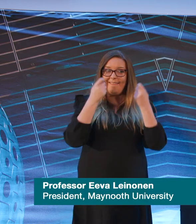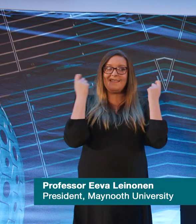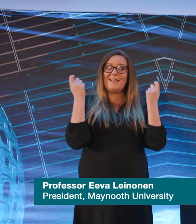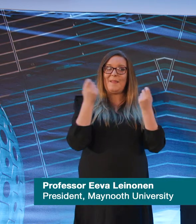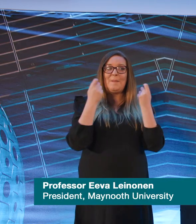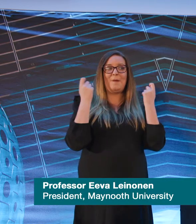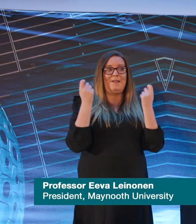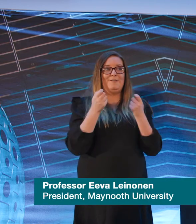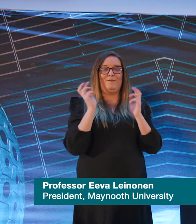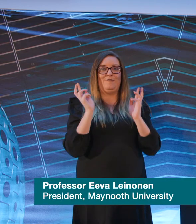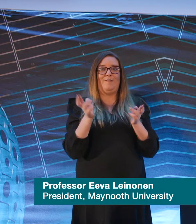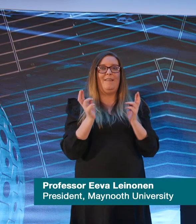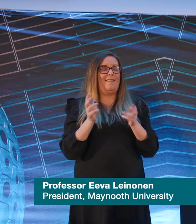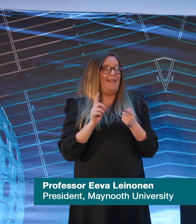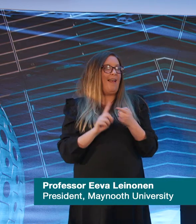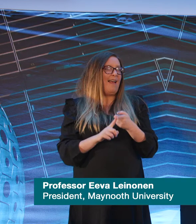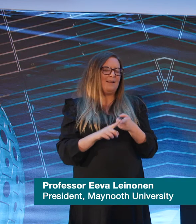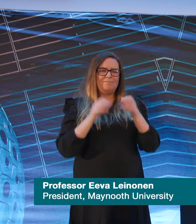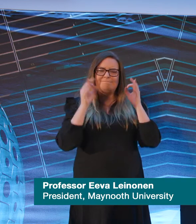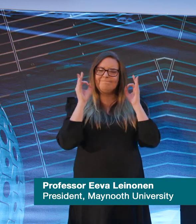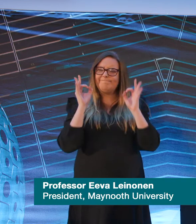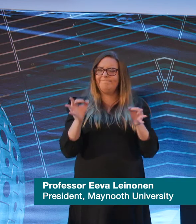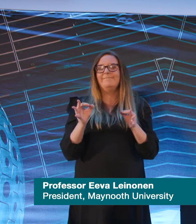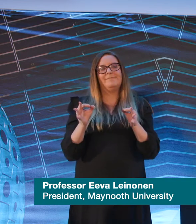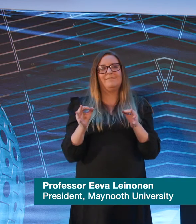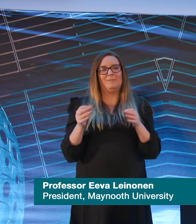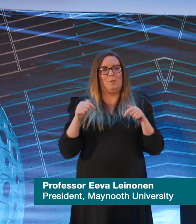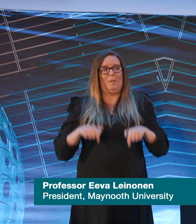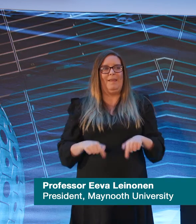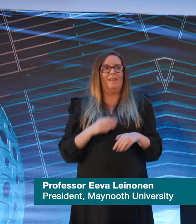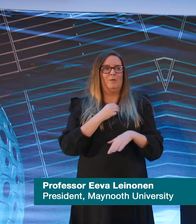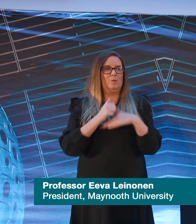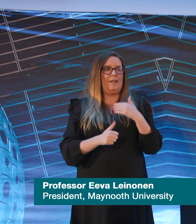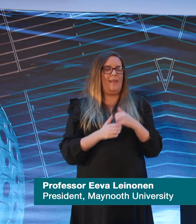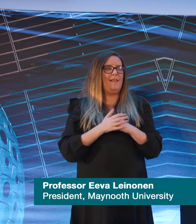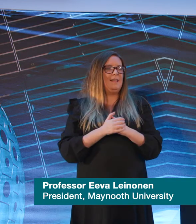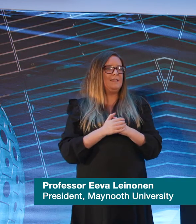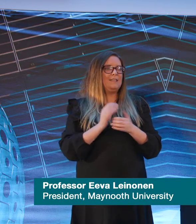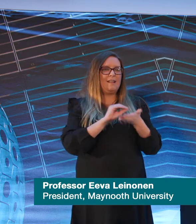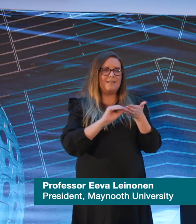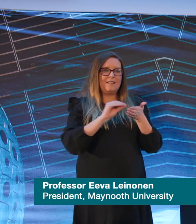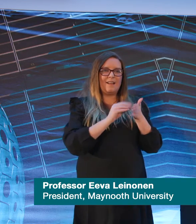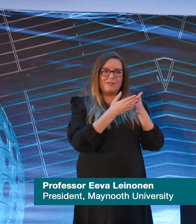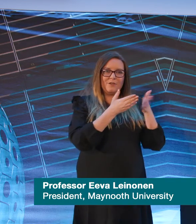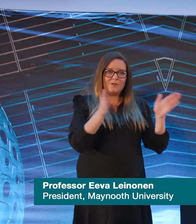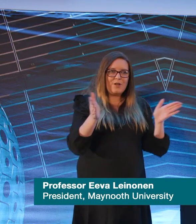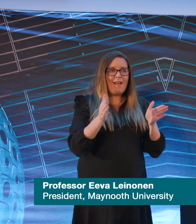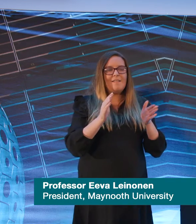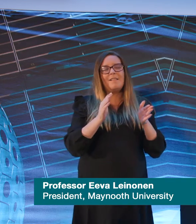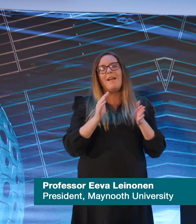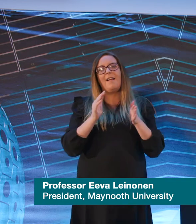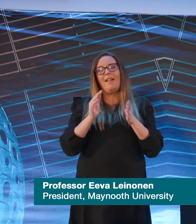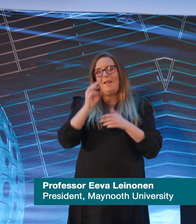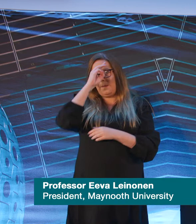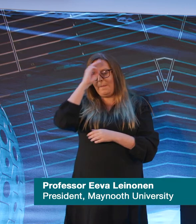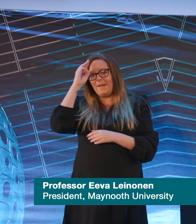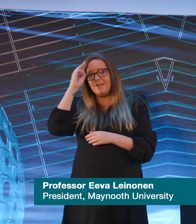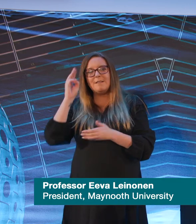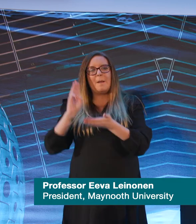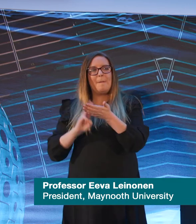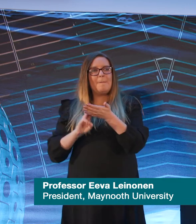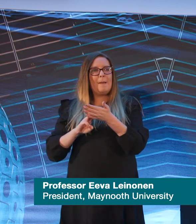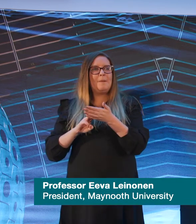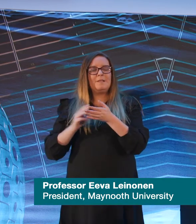it's wonderful to be finally here. Secretary General, fellow presidents, members of governing